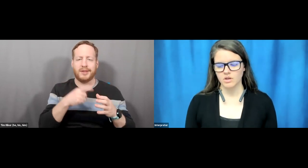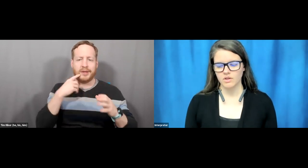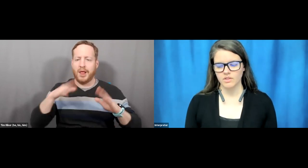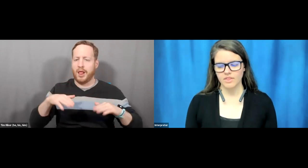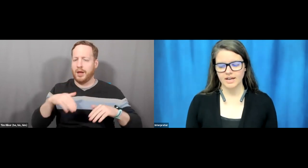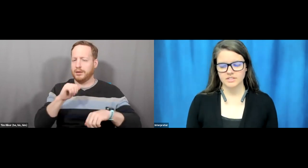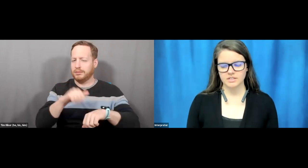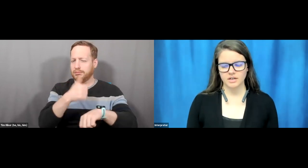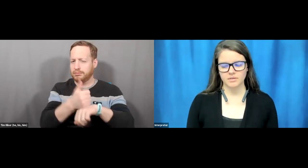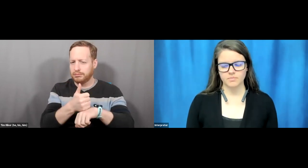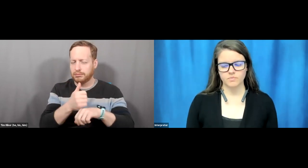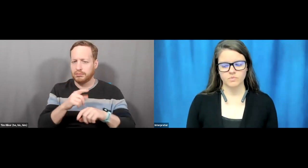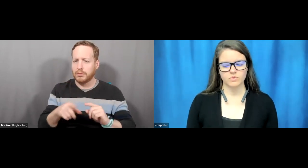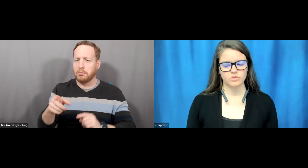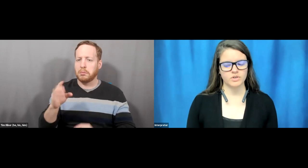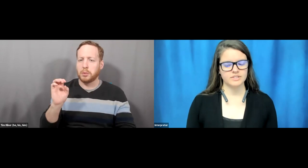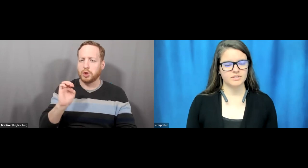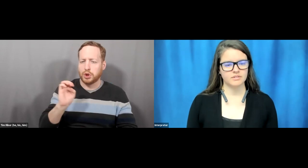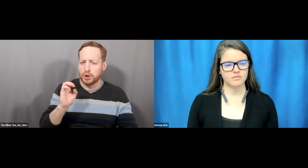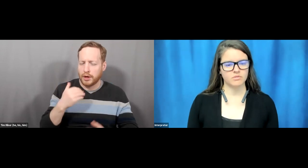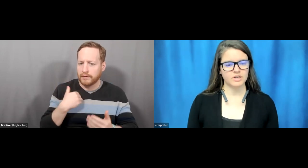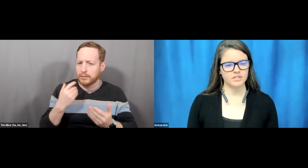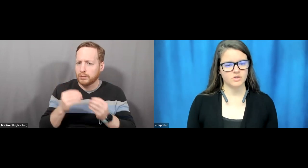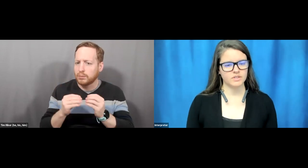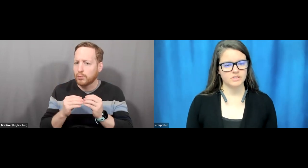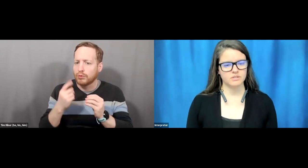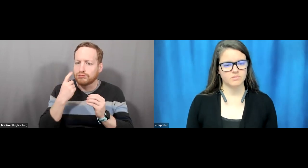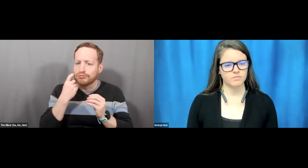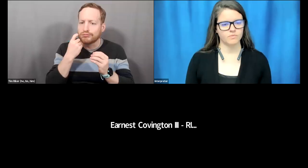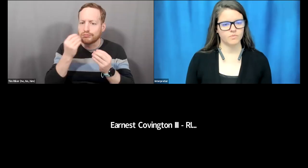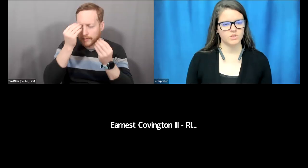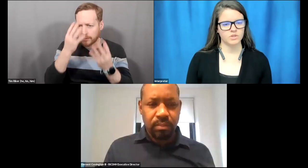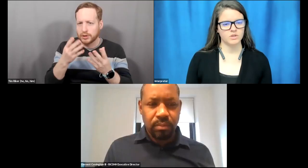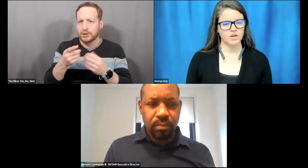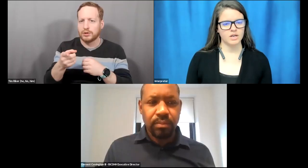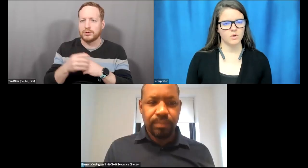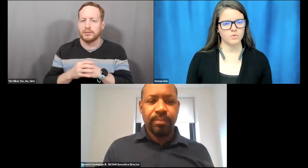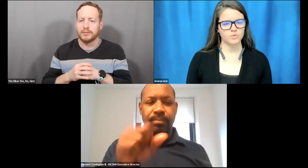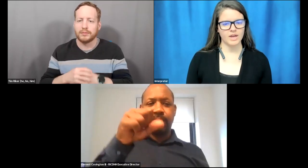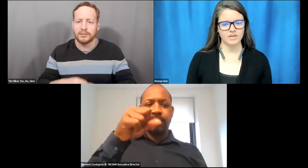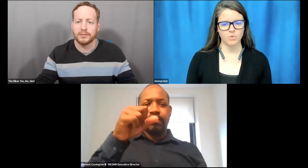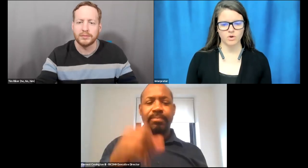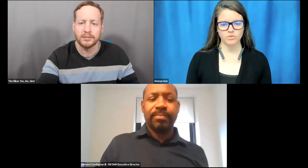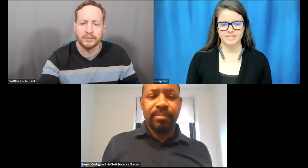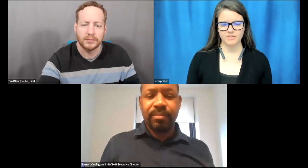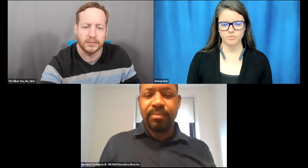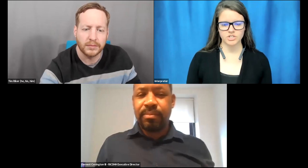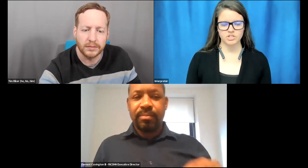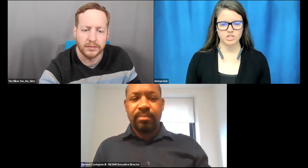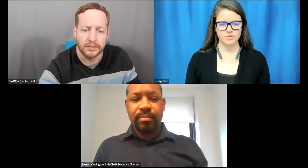That trans relay service. I know, do we have any more recent information to share with